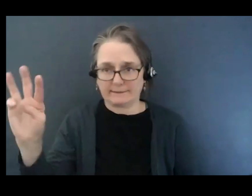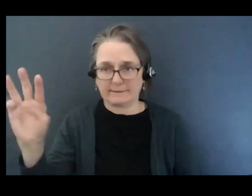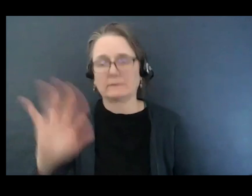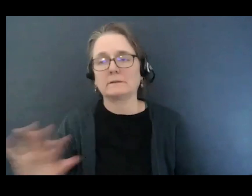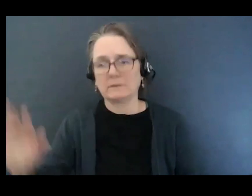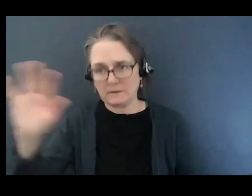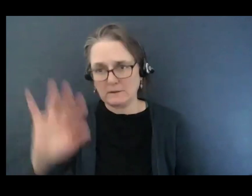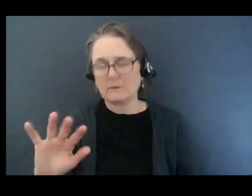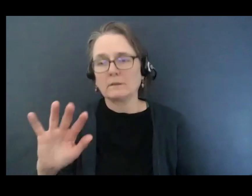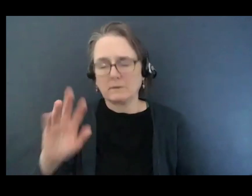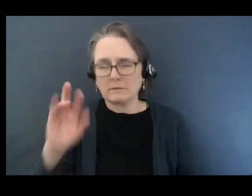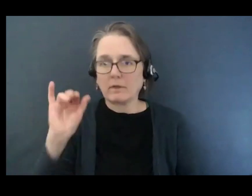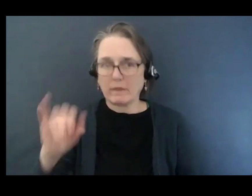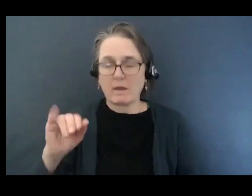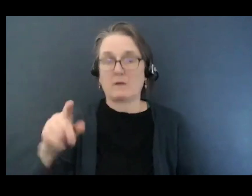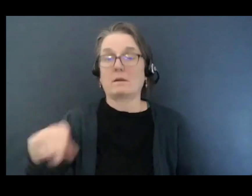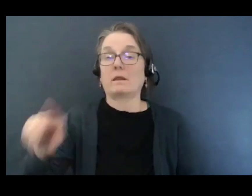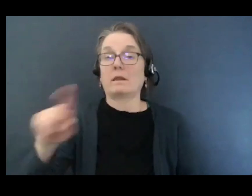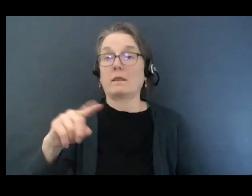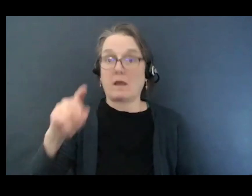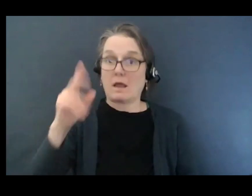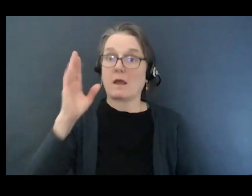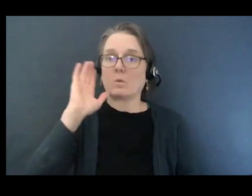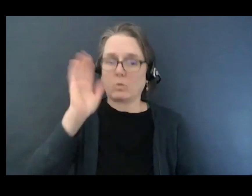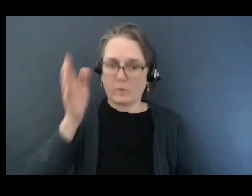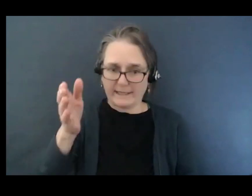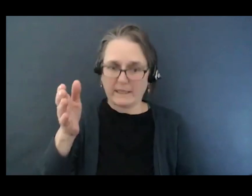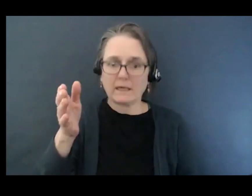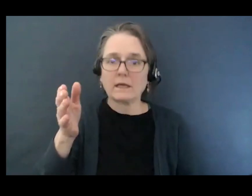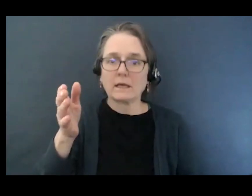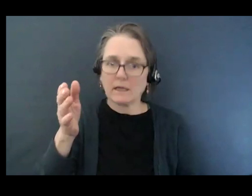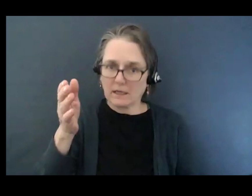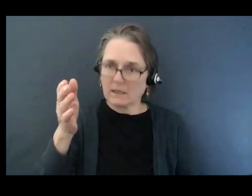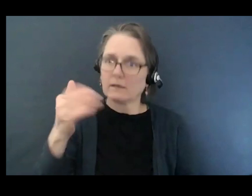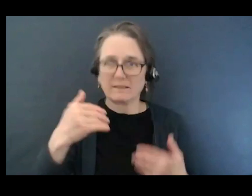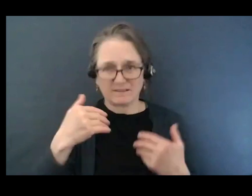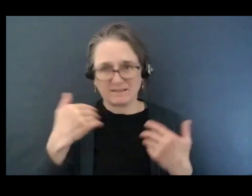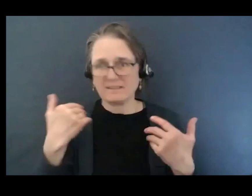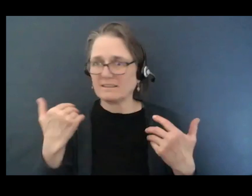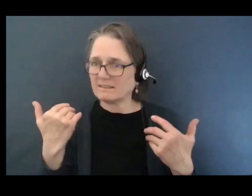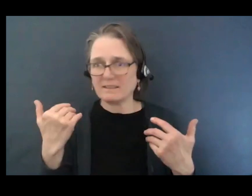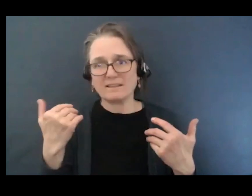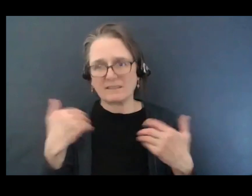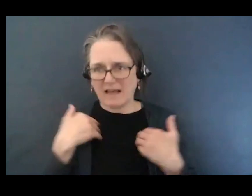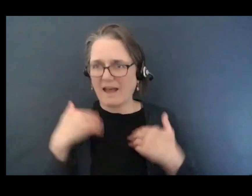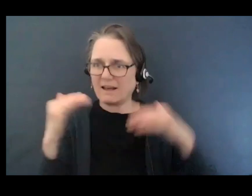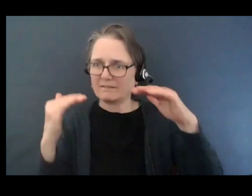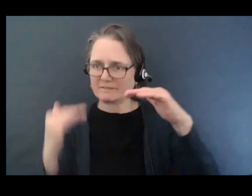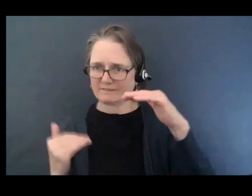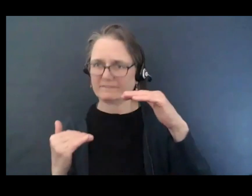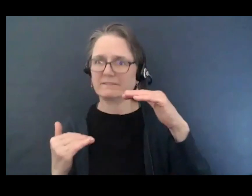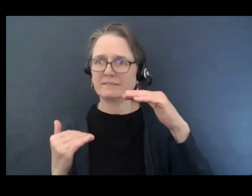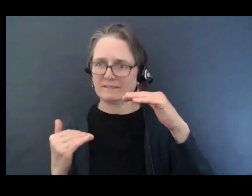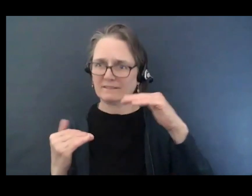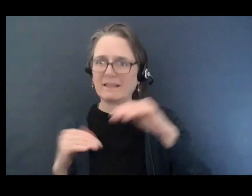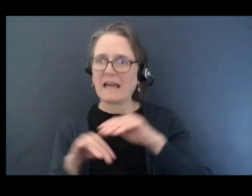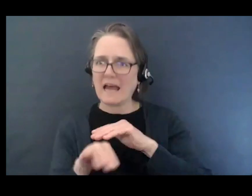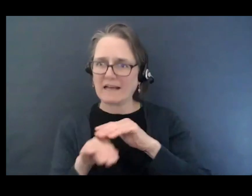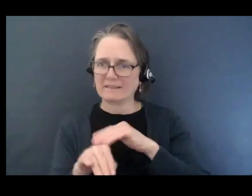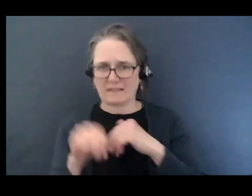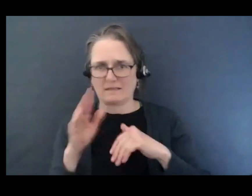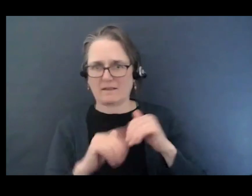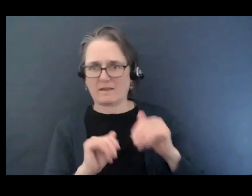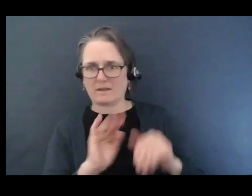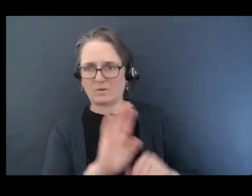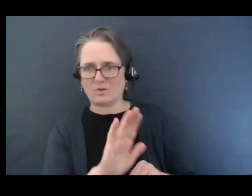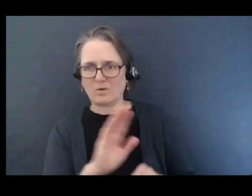would they would experience potentially lower access than what is currently shown on the map. And